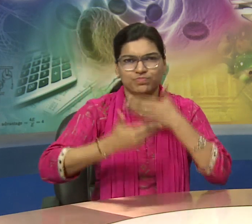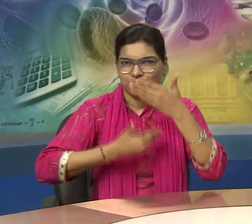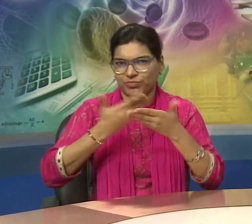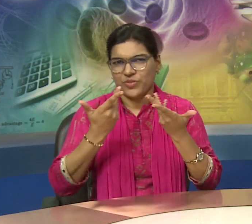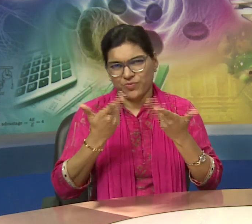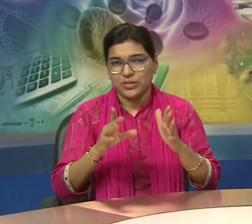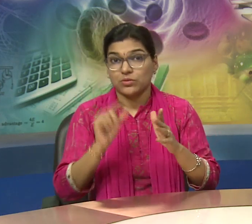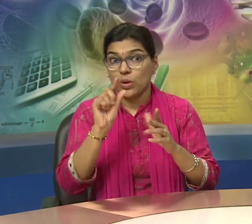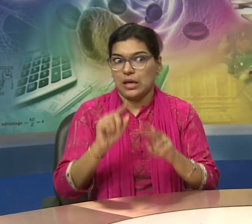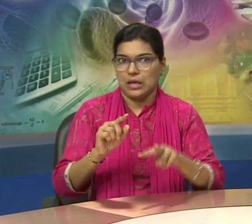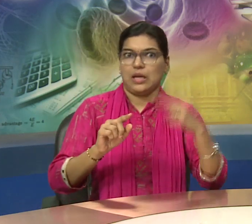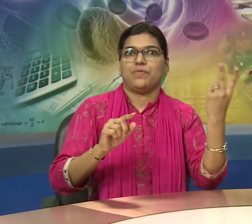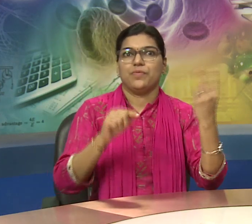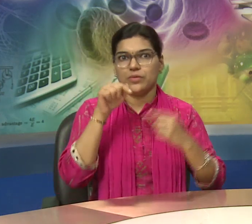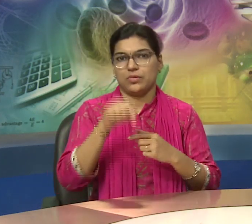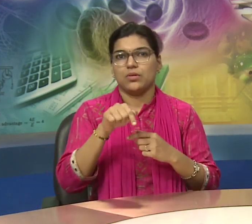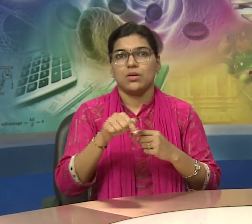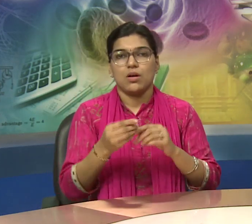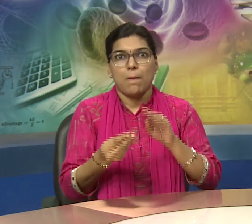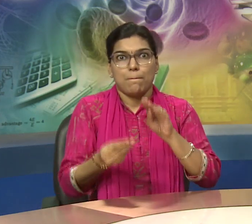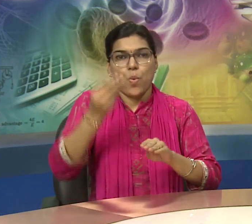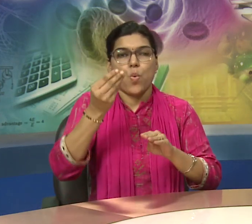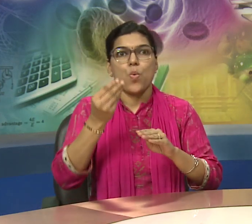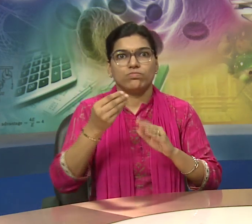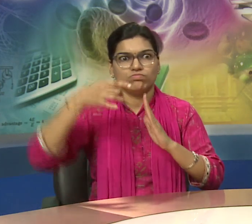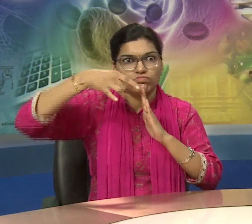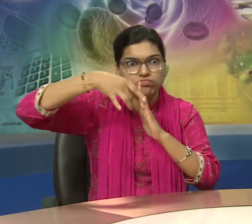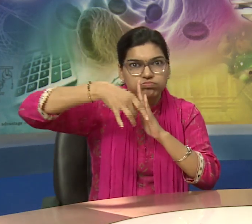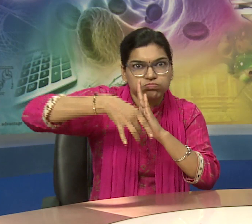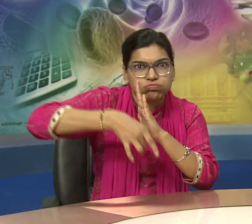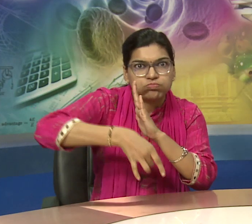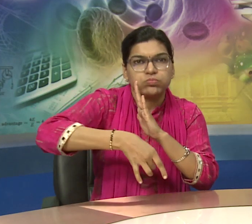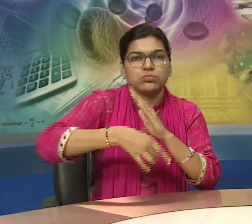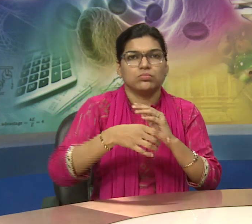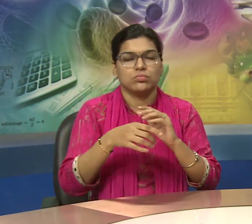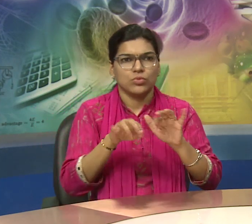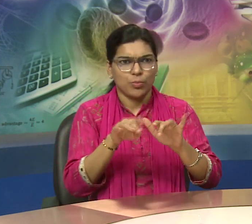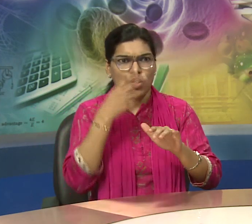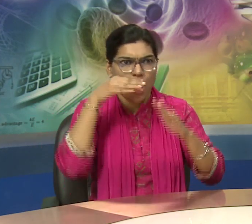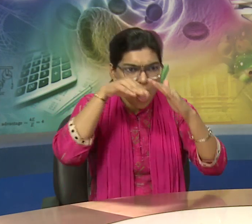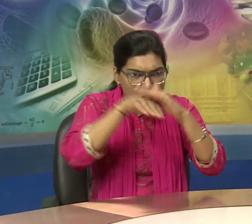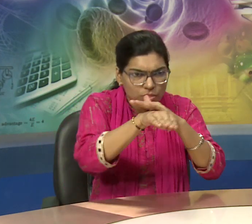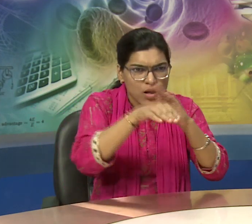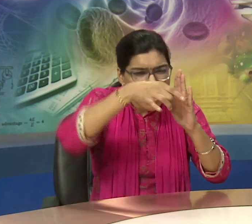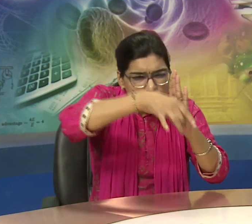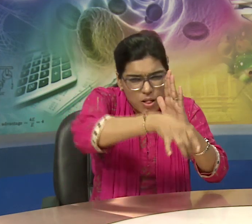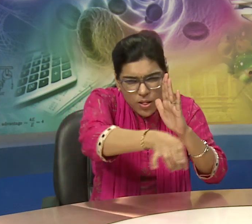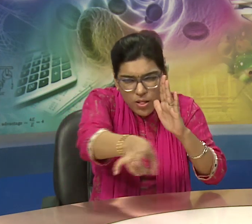So, computer, as you all have been watching since long at various places, but when we talk about